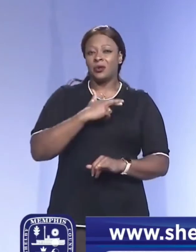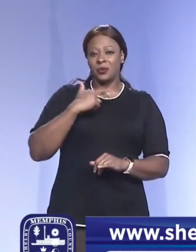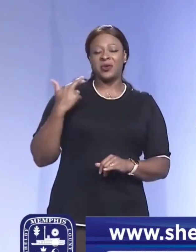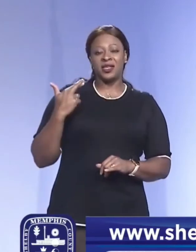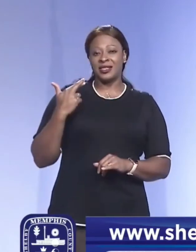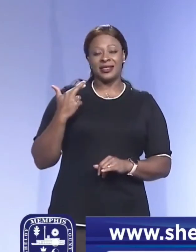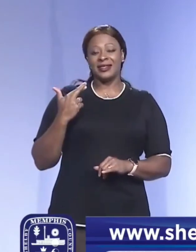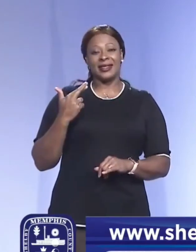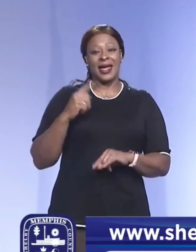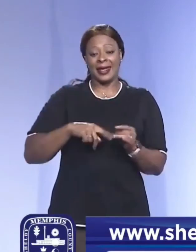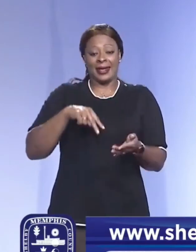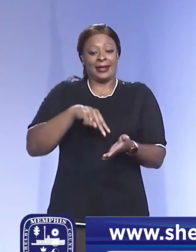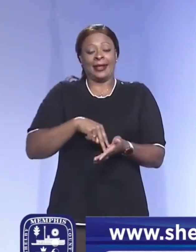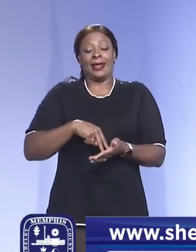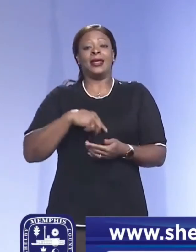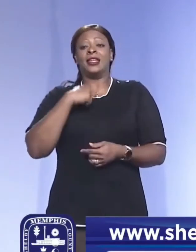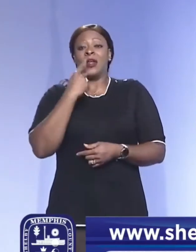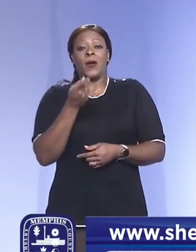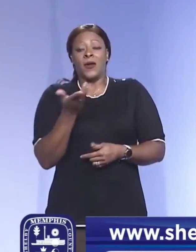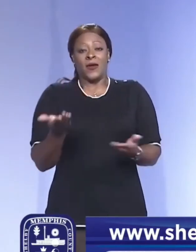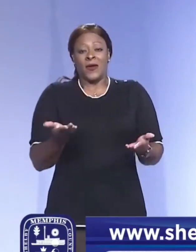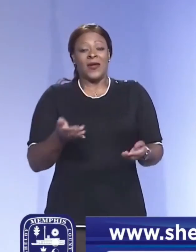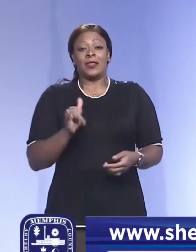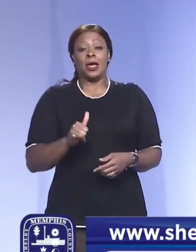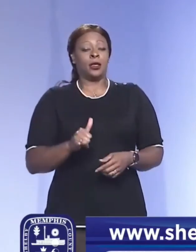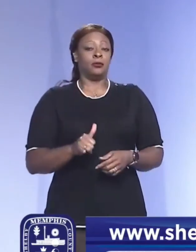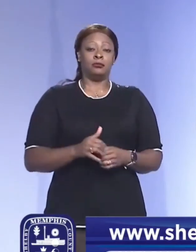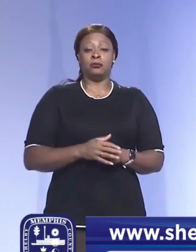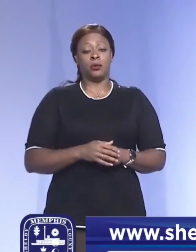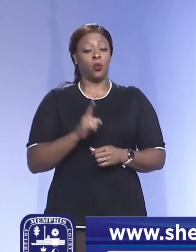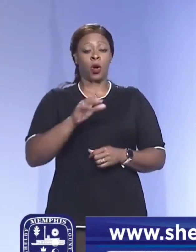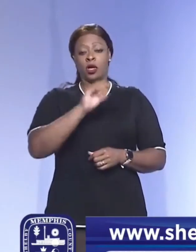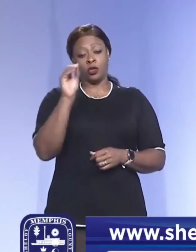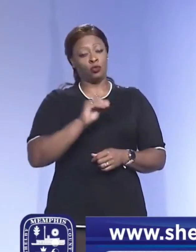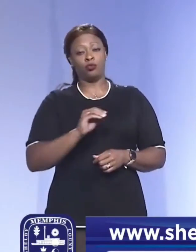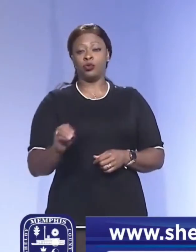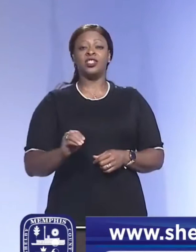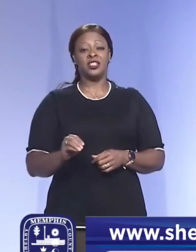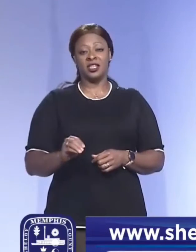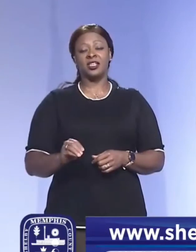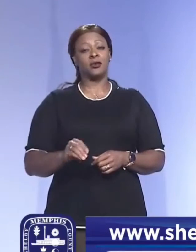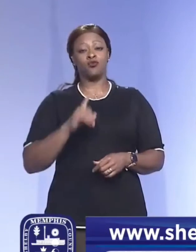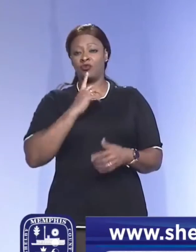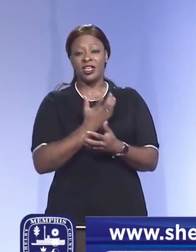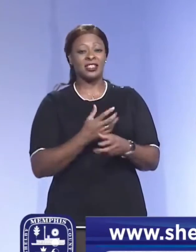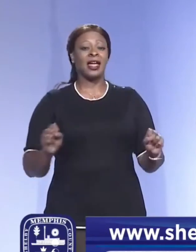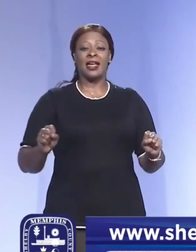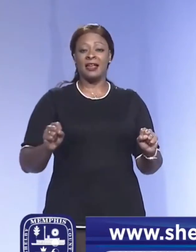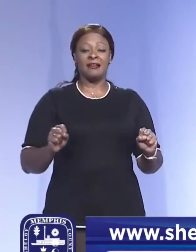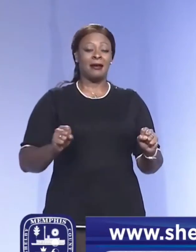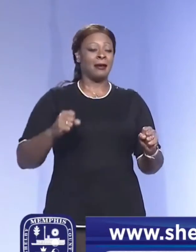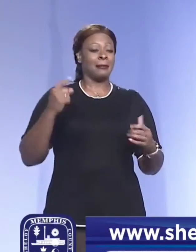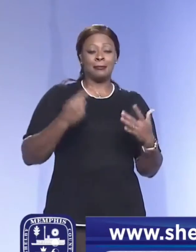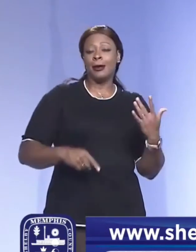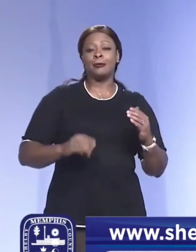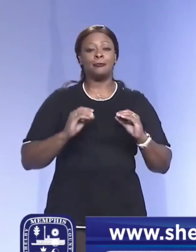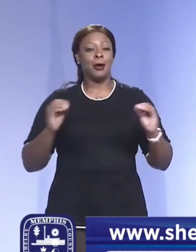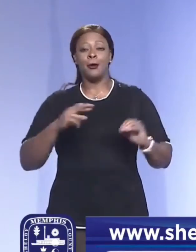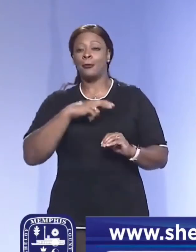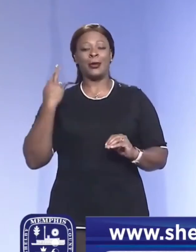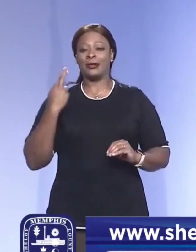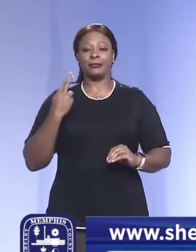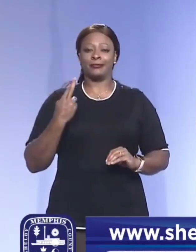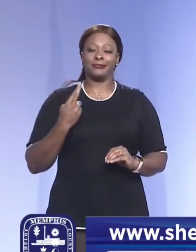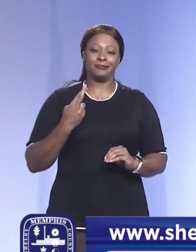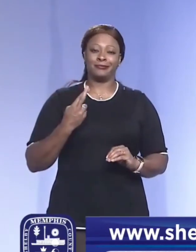cannot stand here and tell you that it is absolutely 100% safe and without any risk